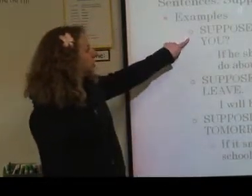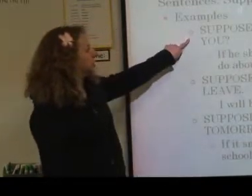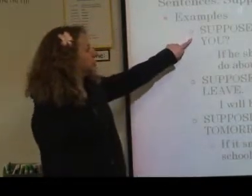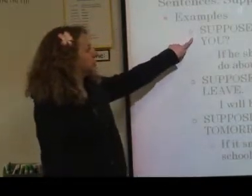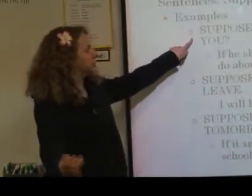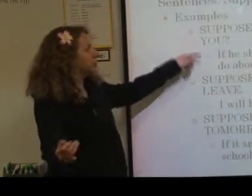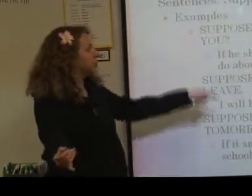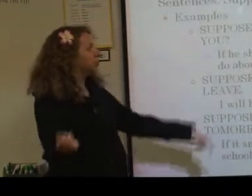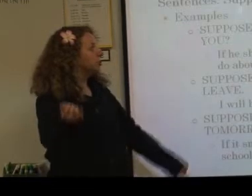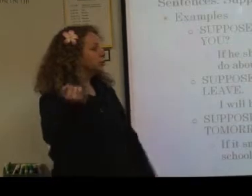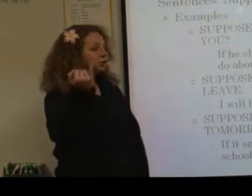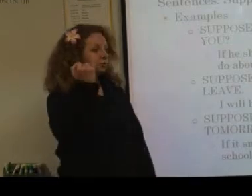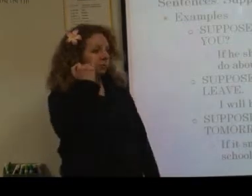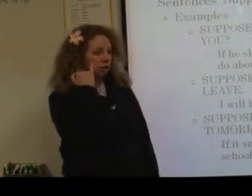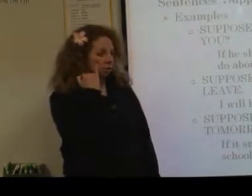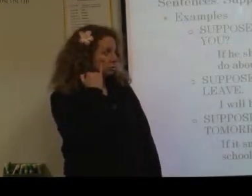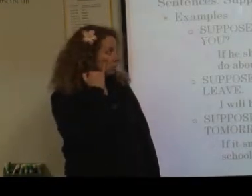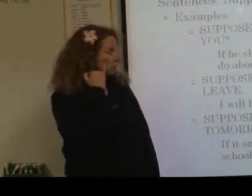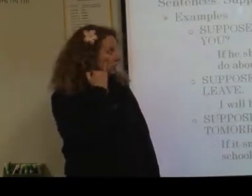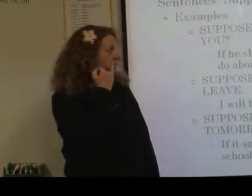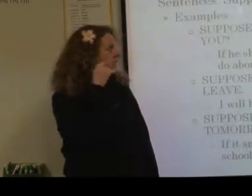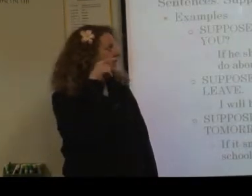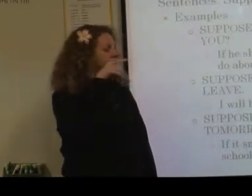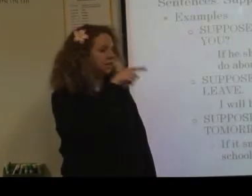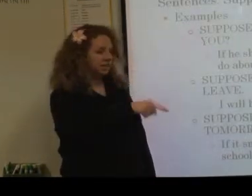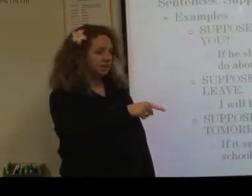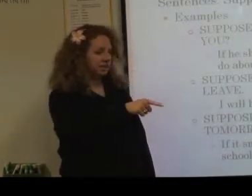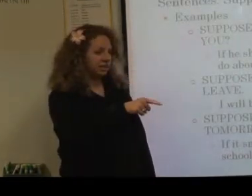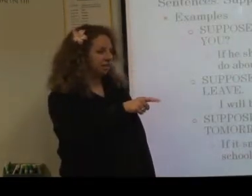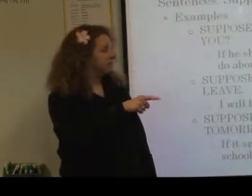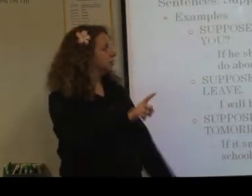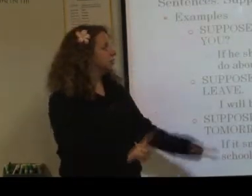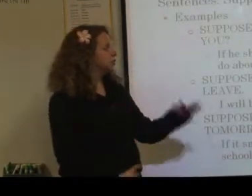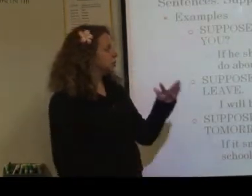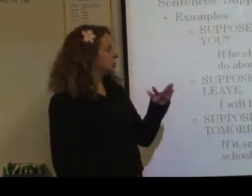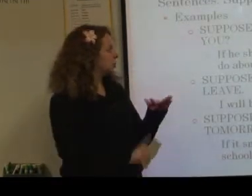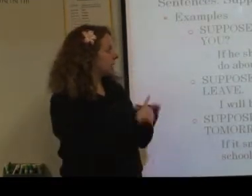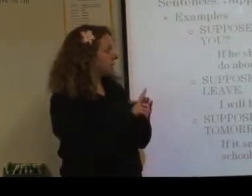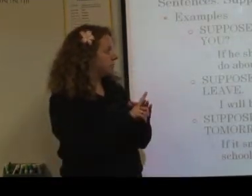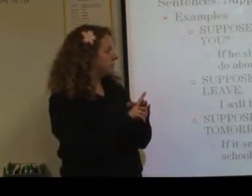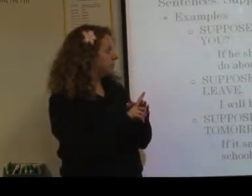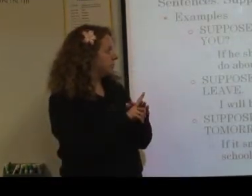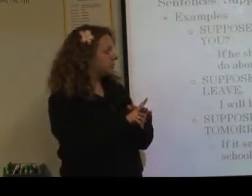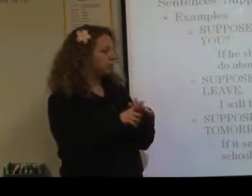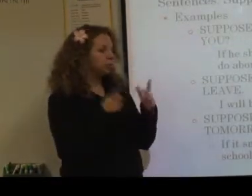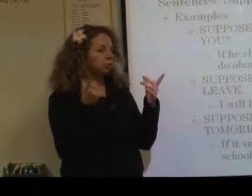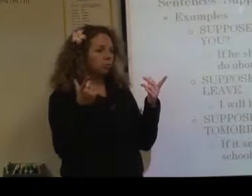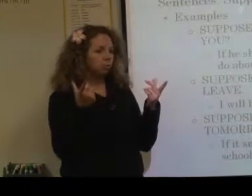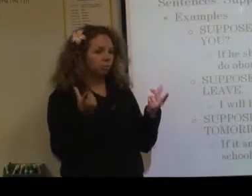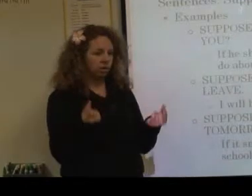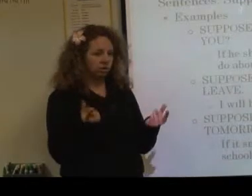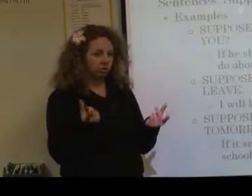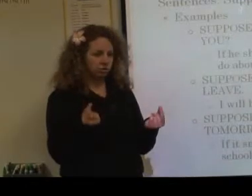put suppose. So, suppose he show up, what